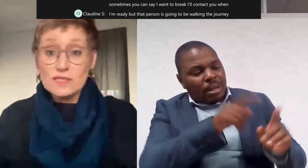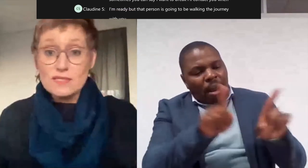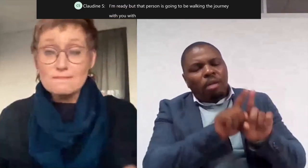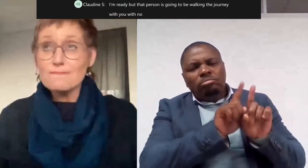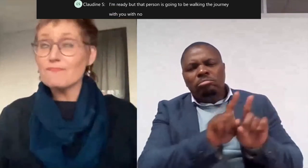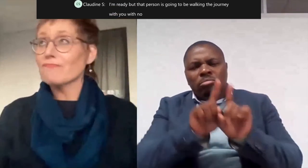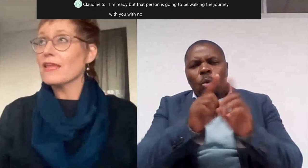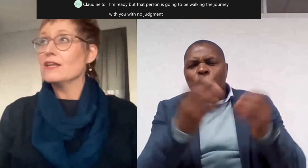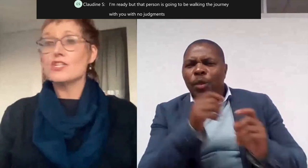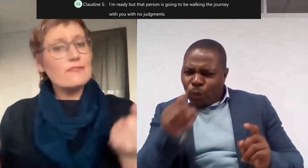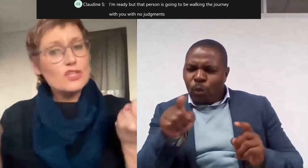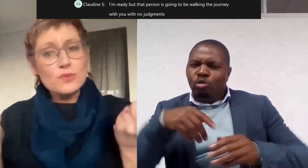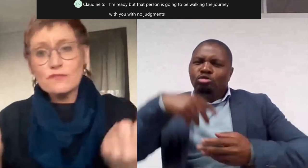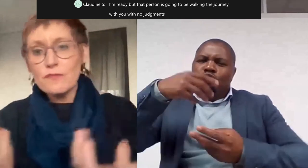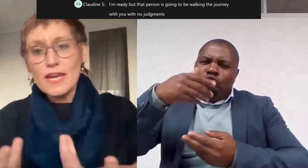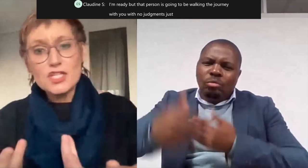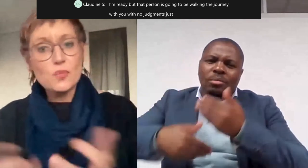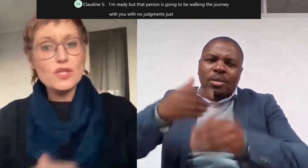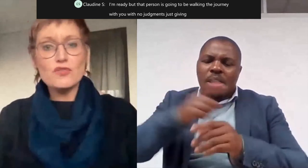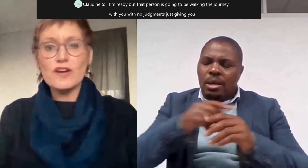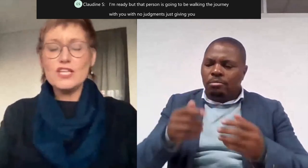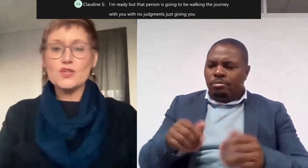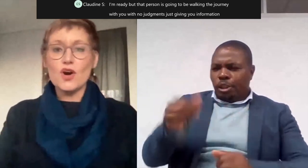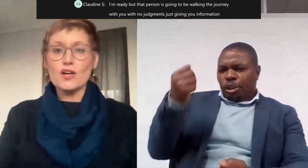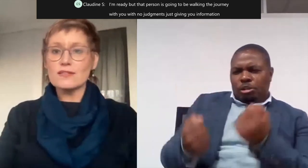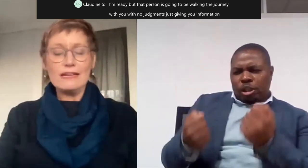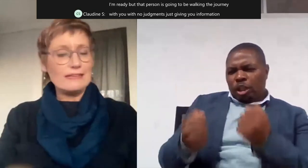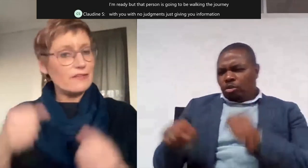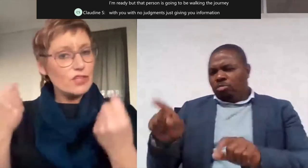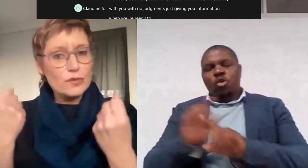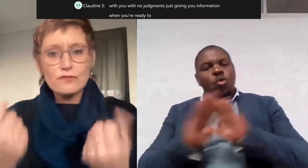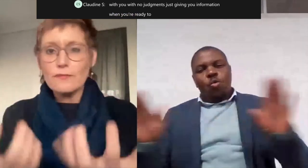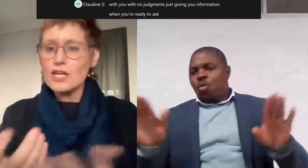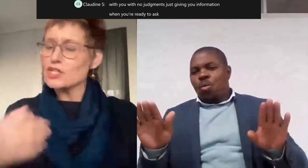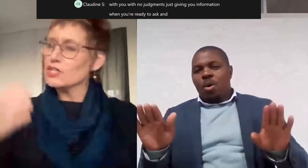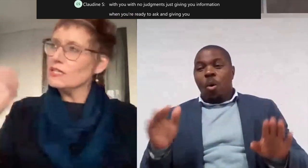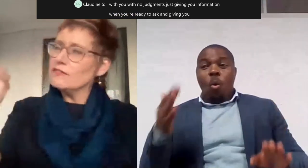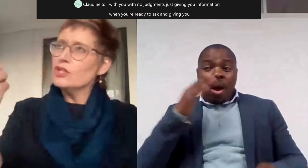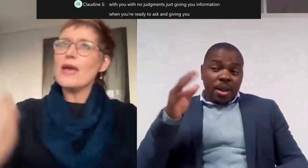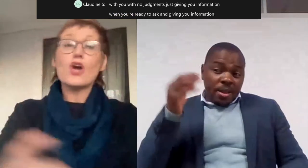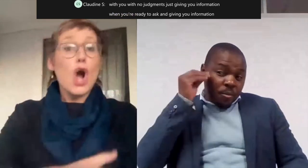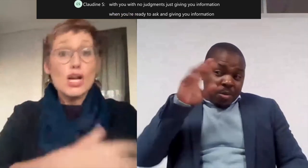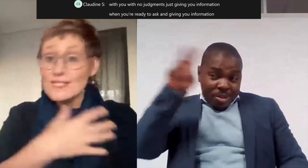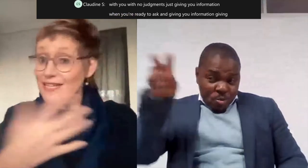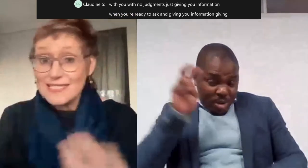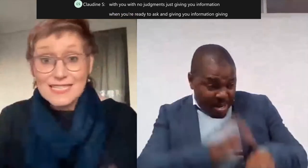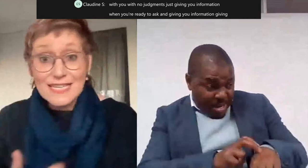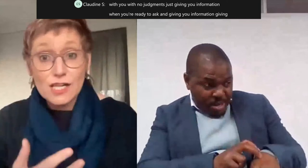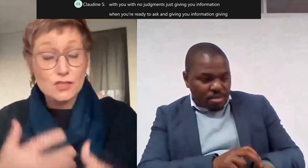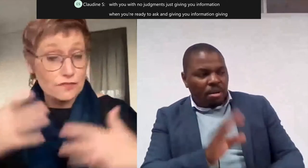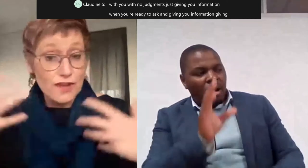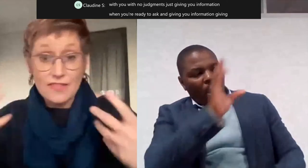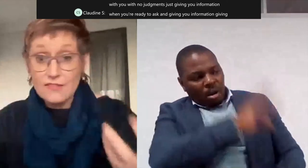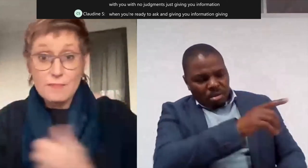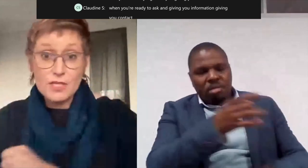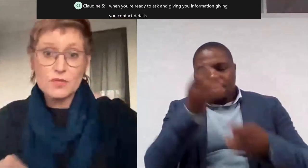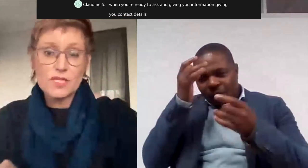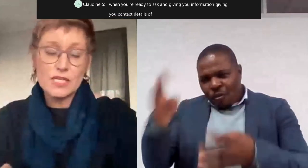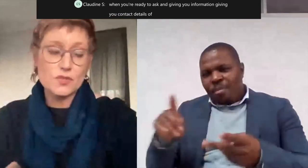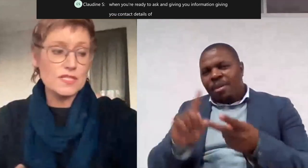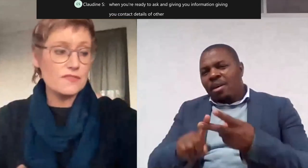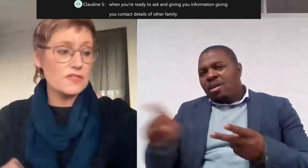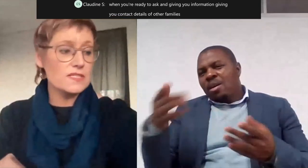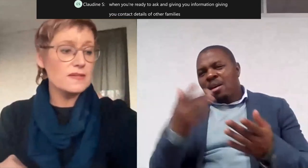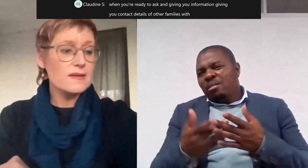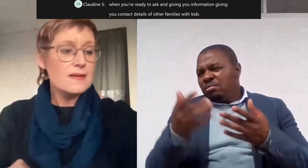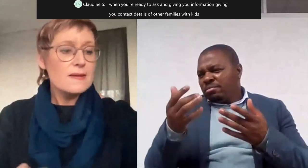no judgment, just giving you information when you're ready to ask and giving you information, giving you contact details of other families